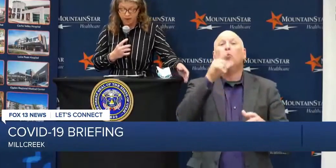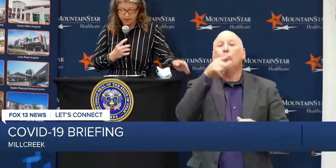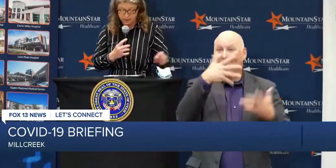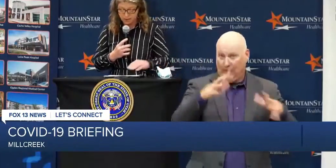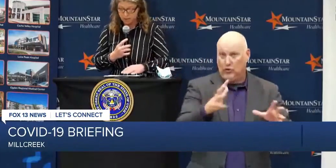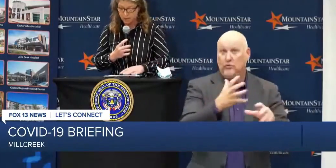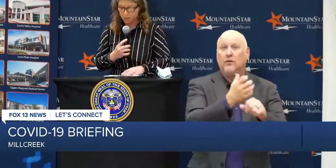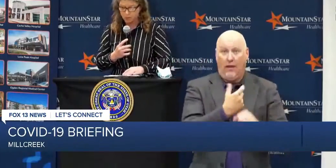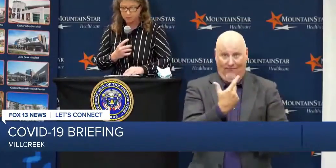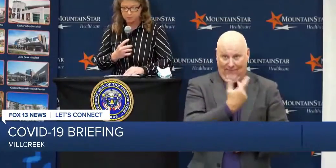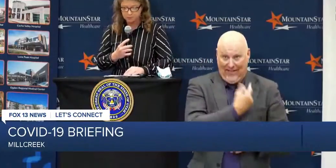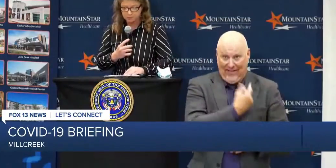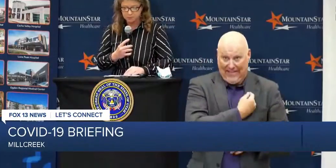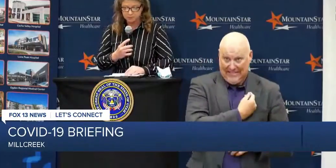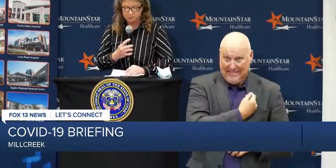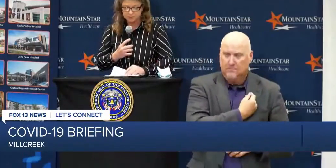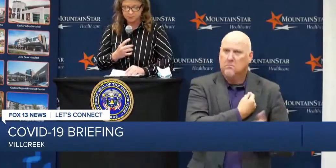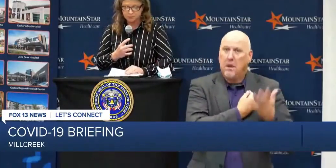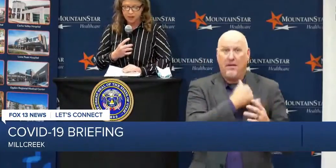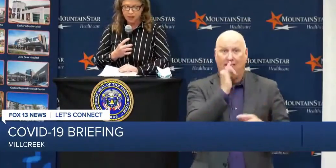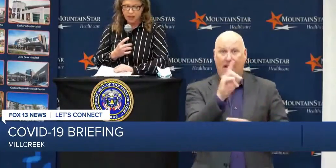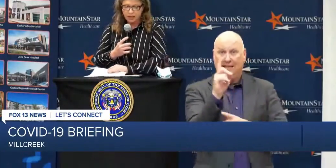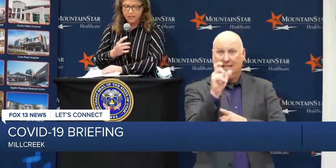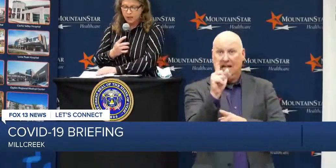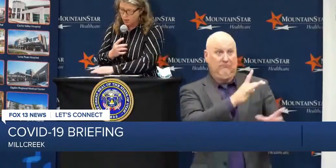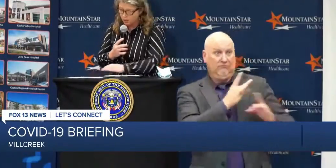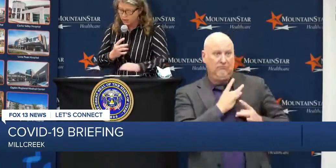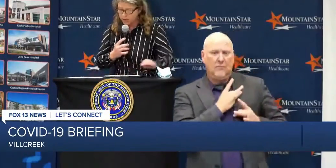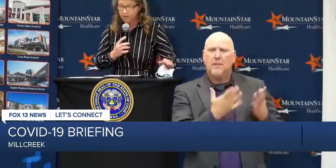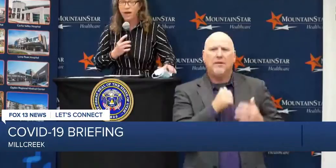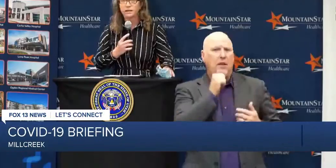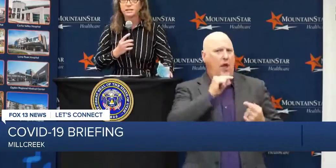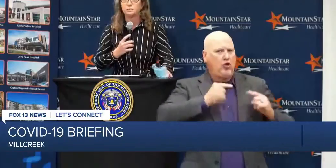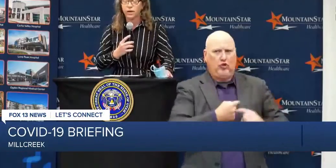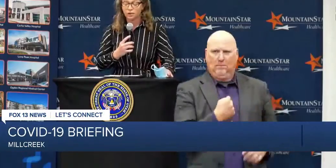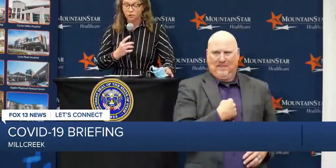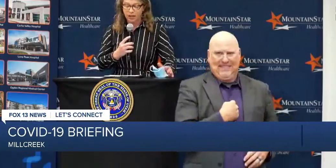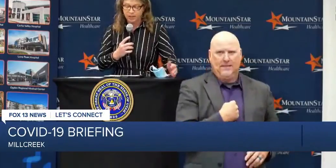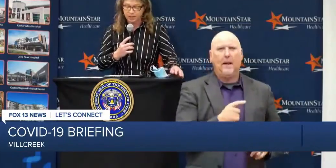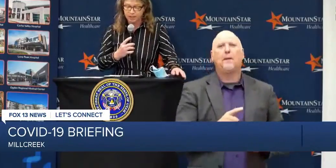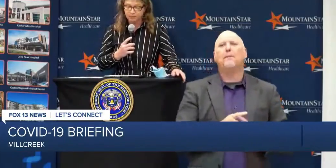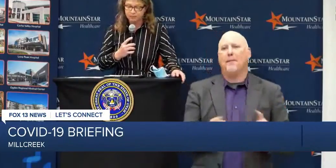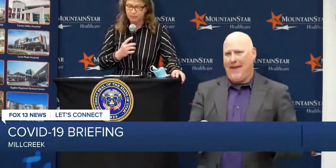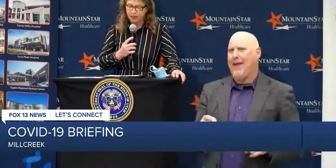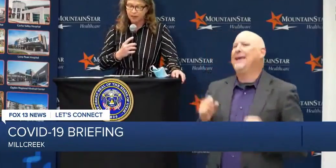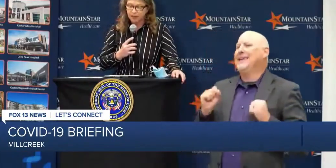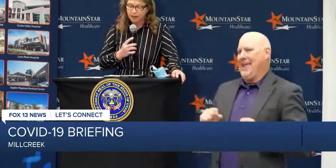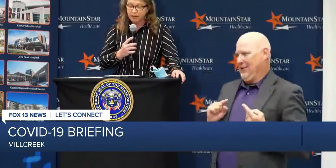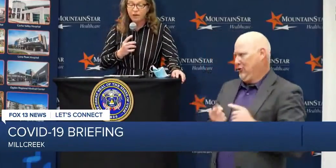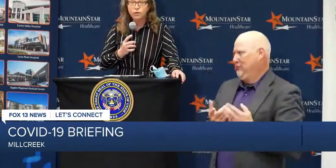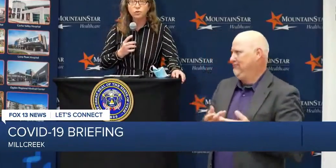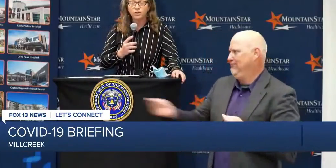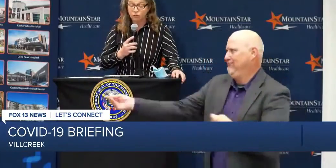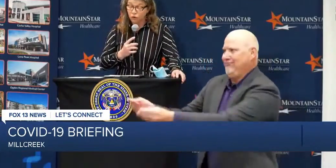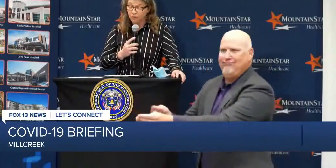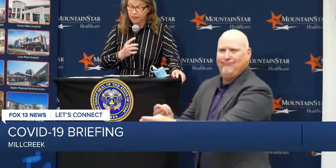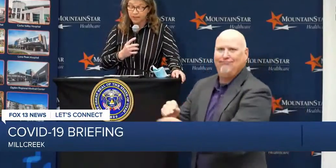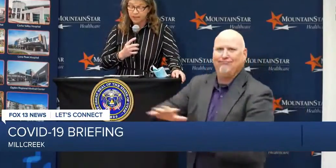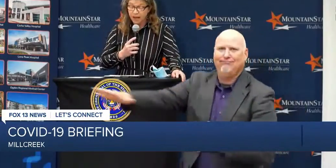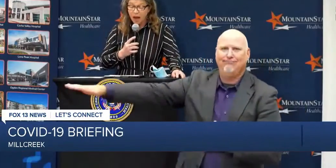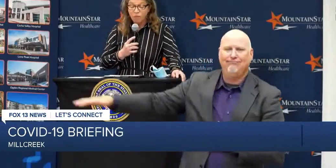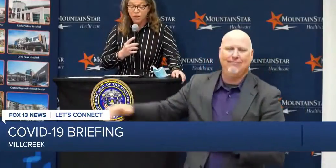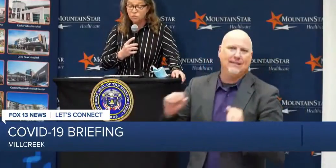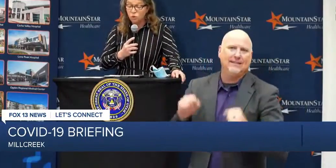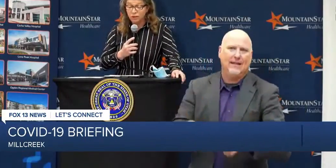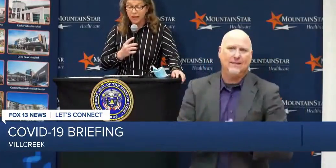among unvaccinated people. Let's spend a few moments on vaccine breakthrough cases. The governor informed